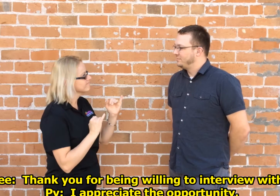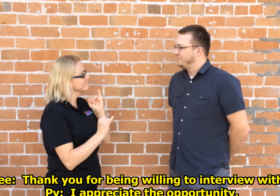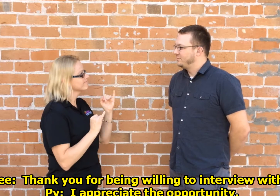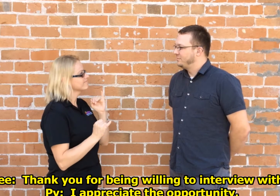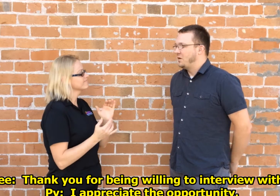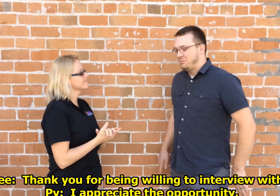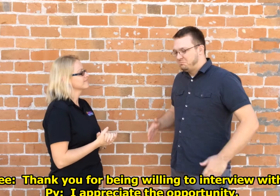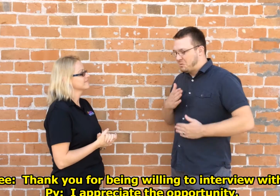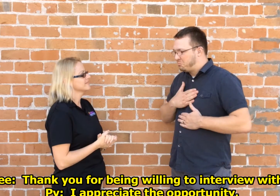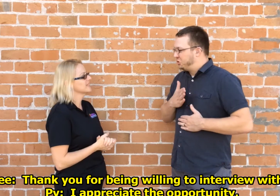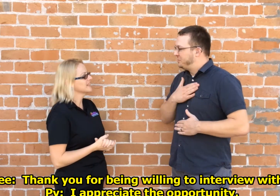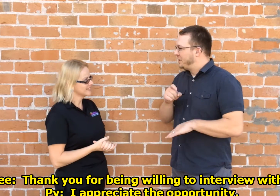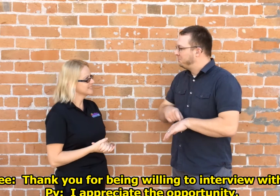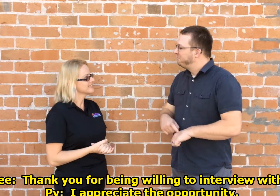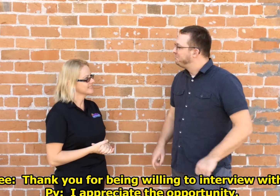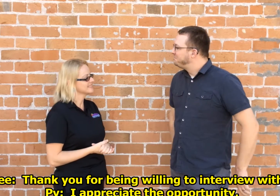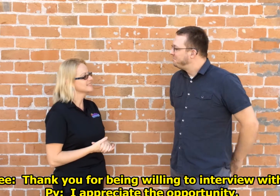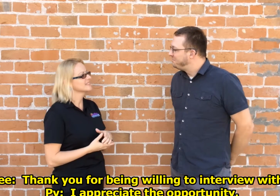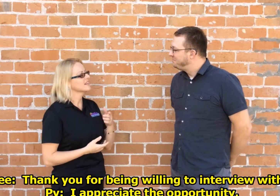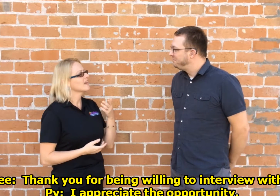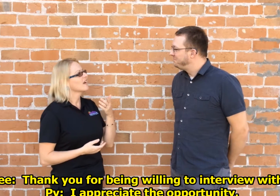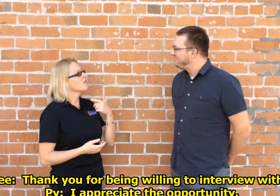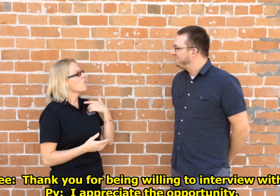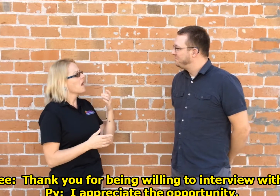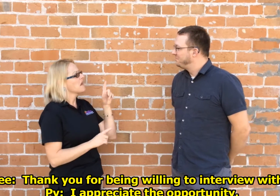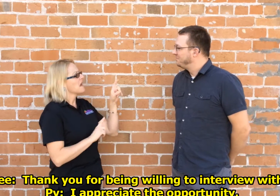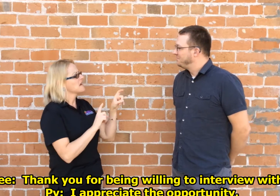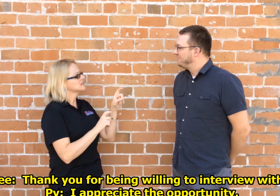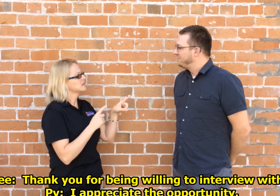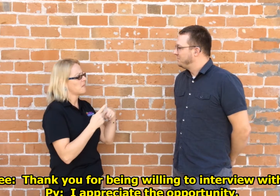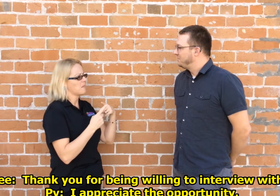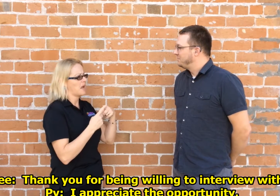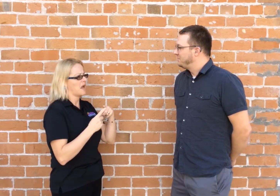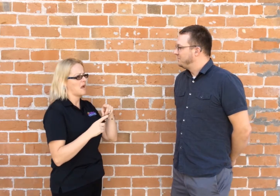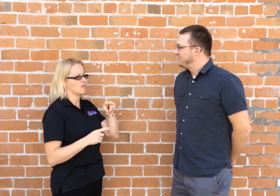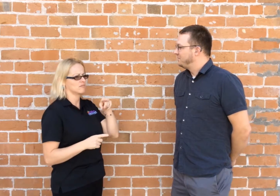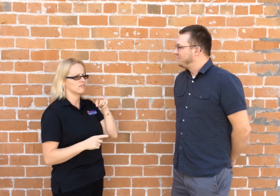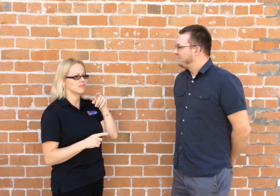Thank you for being willing to interview with me. I appreciate the opportunity.